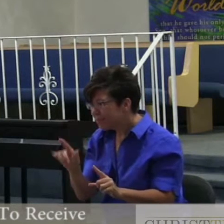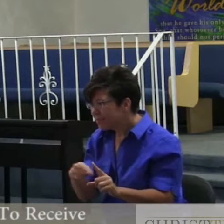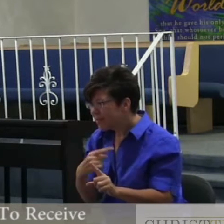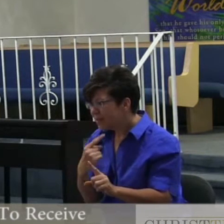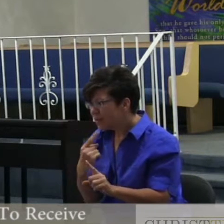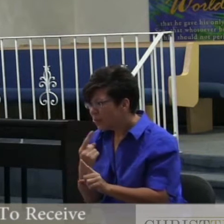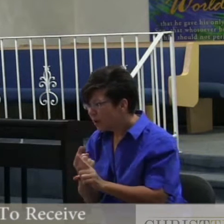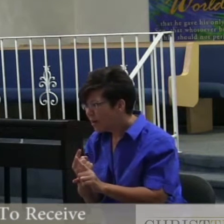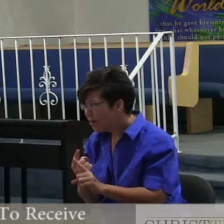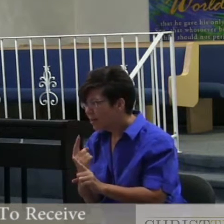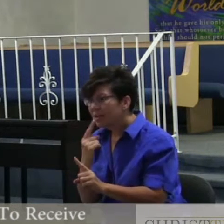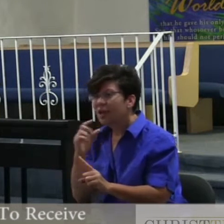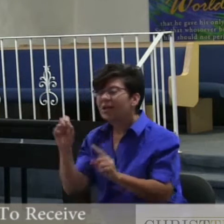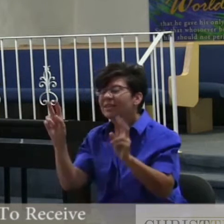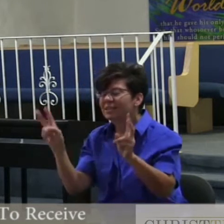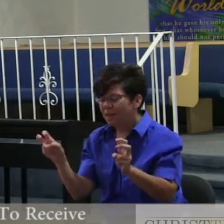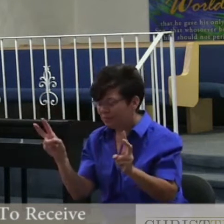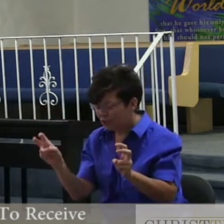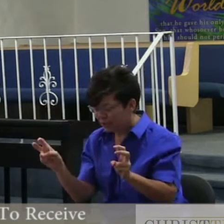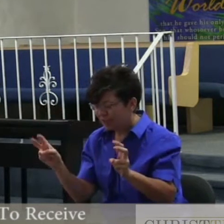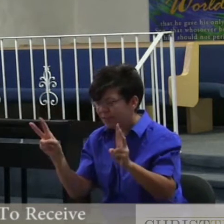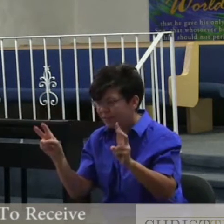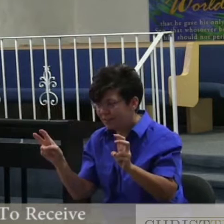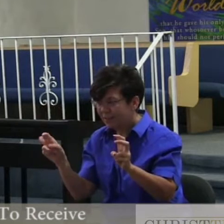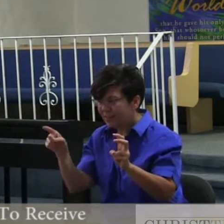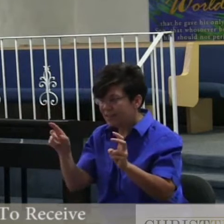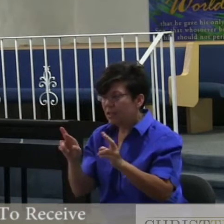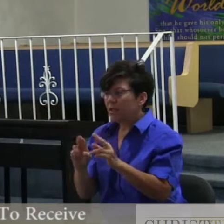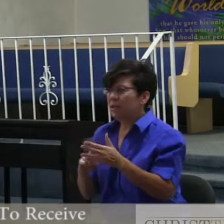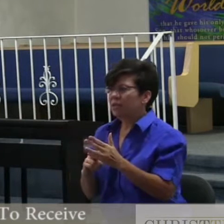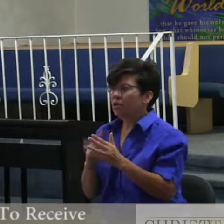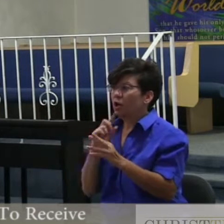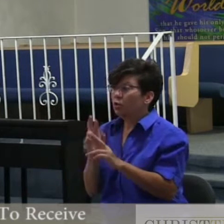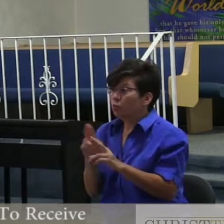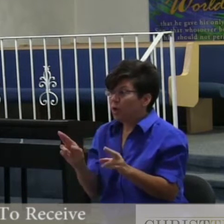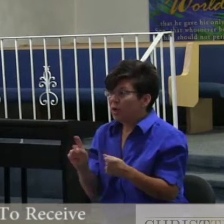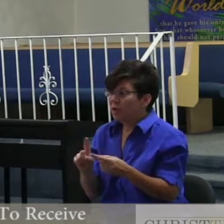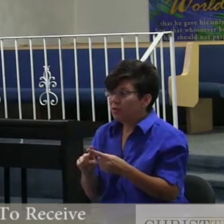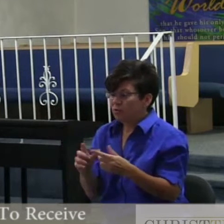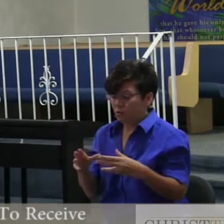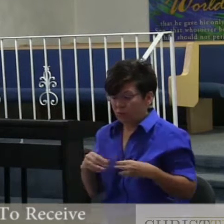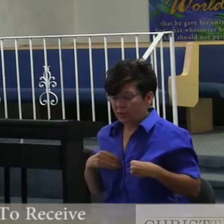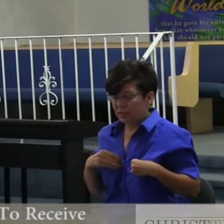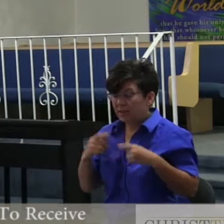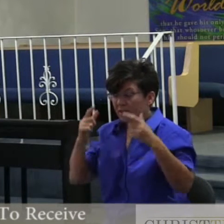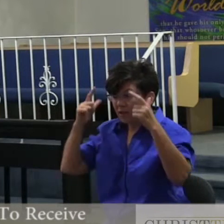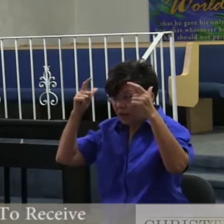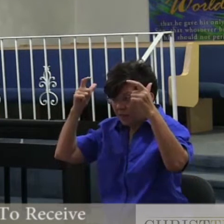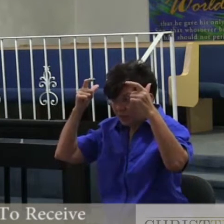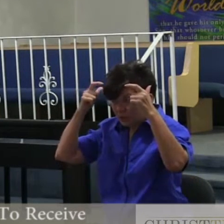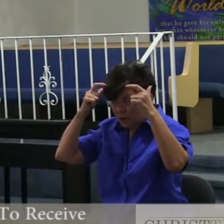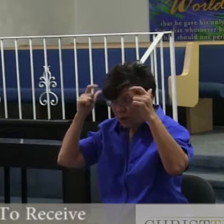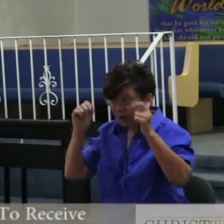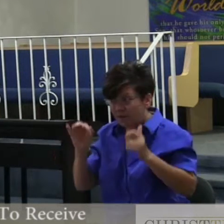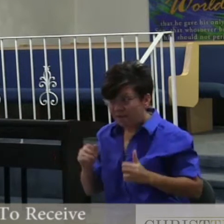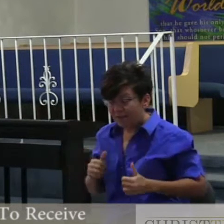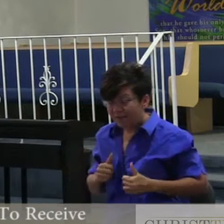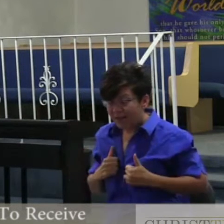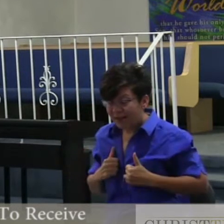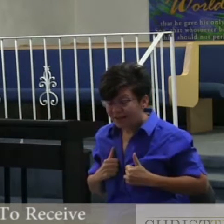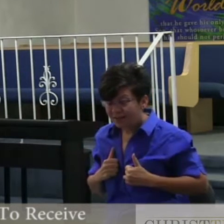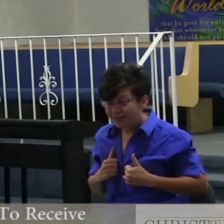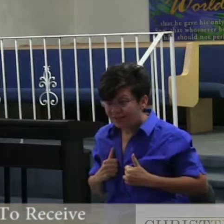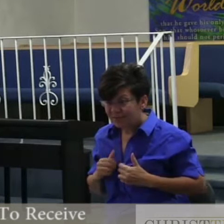though. The subject is, are you ready to receive the crown of life? Are